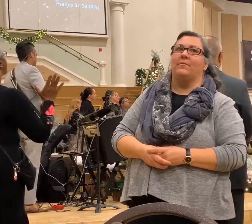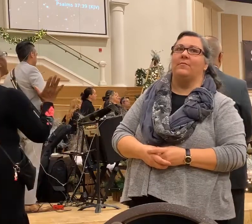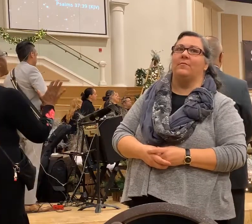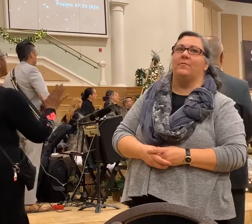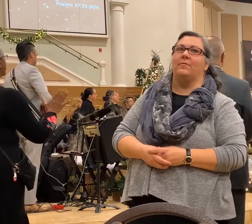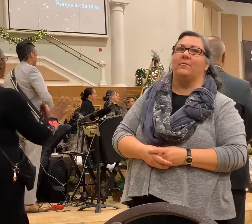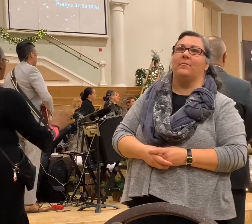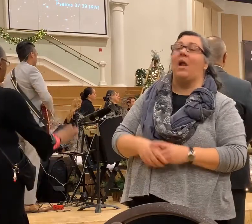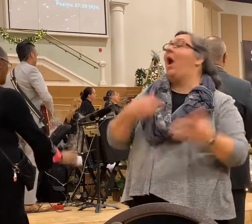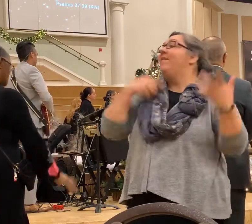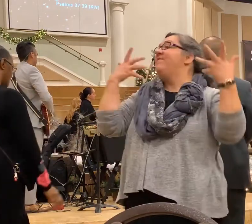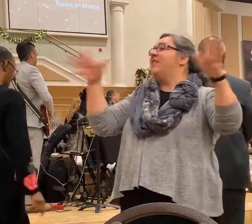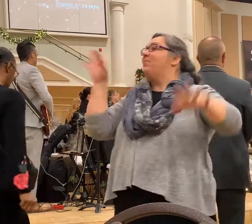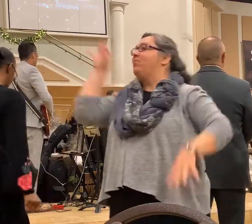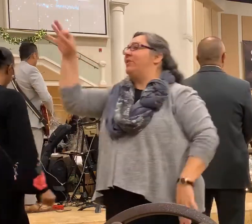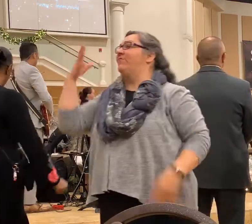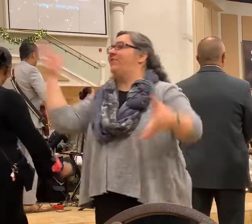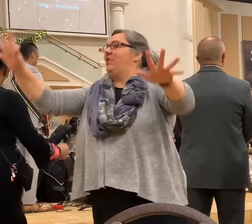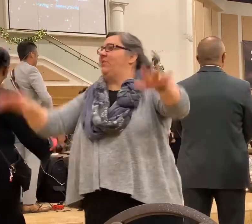I'm done